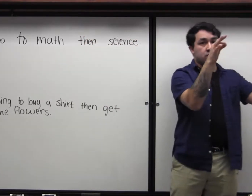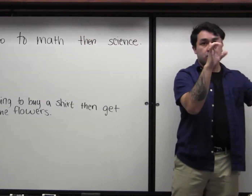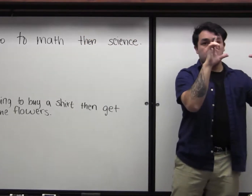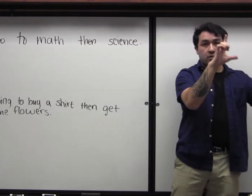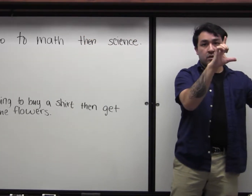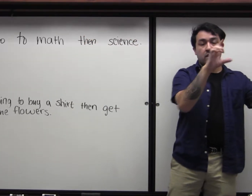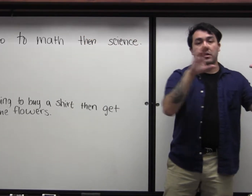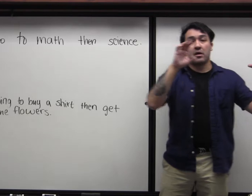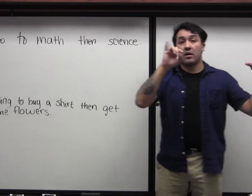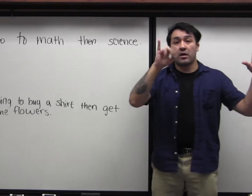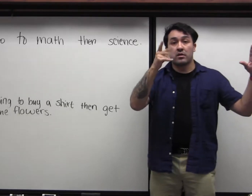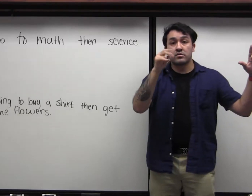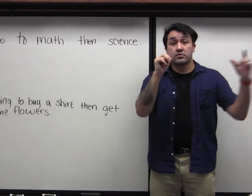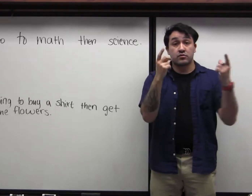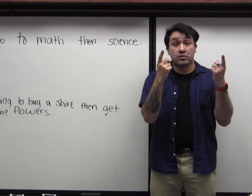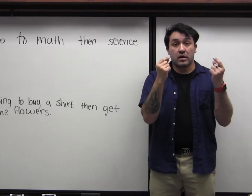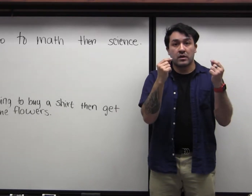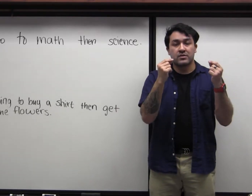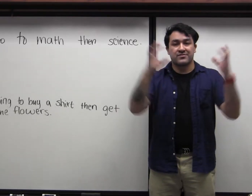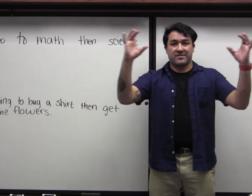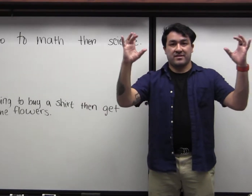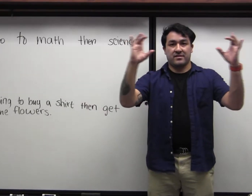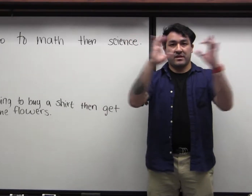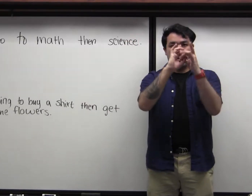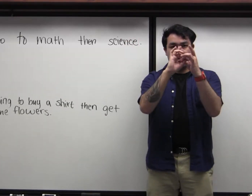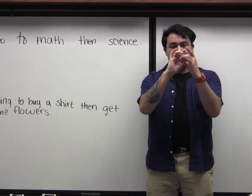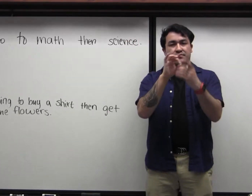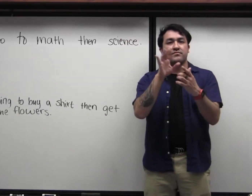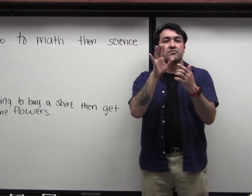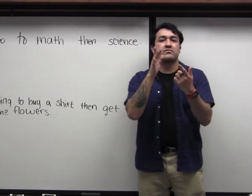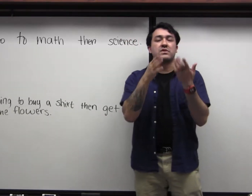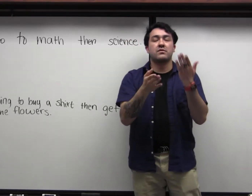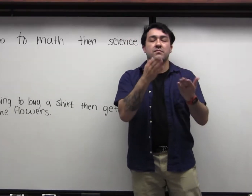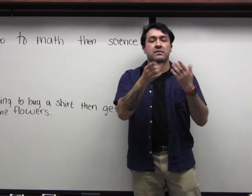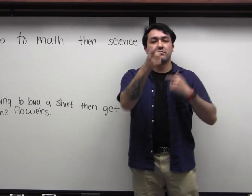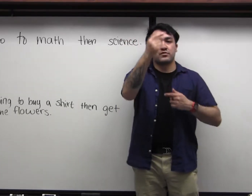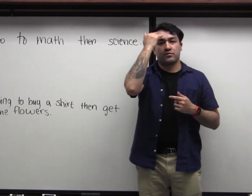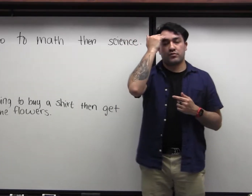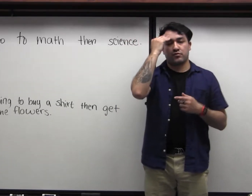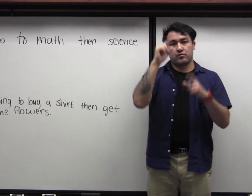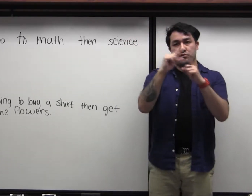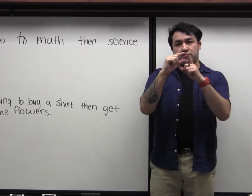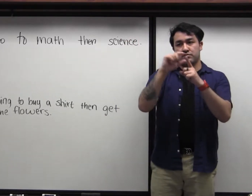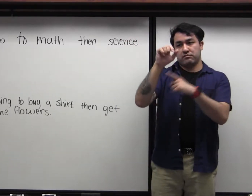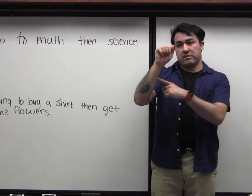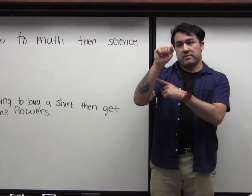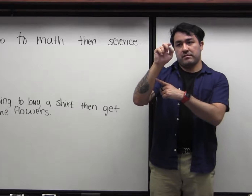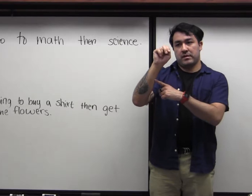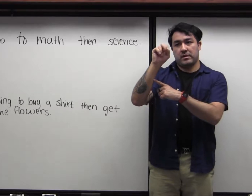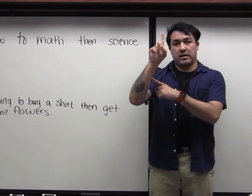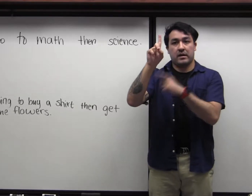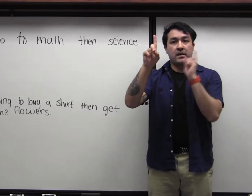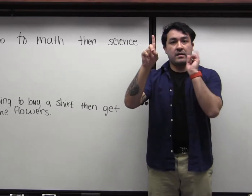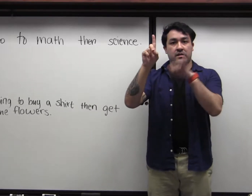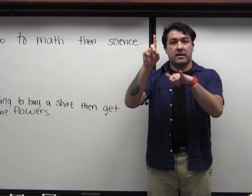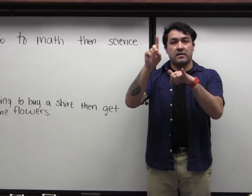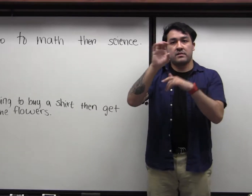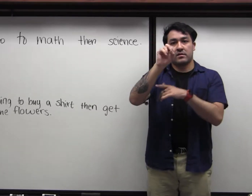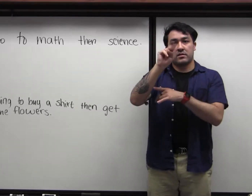sentence phrase. And the conjunction connects those two clauses. So you know the word and, that is a form